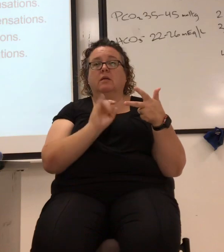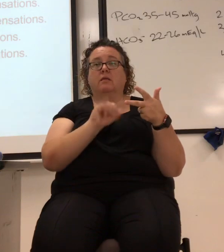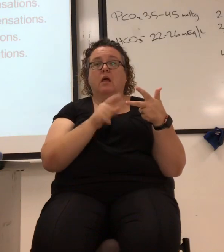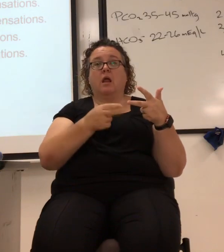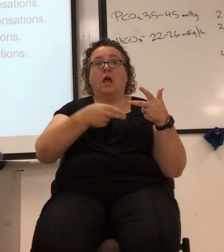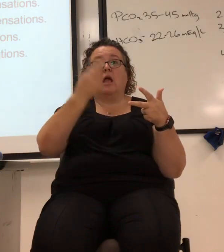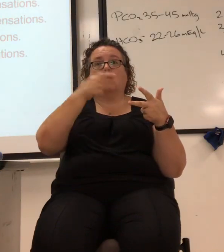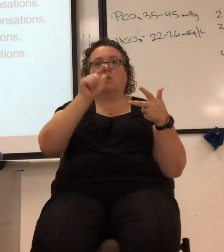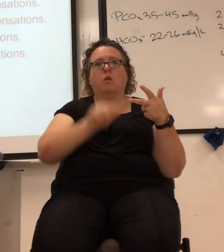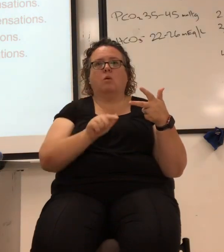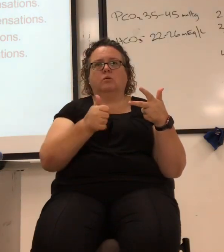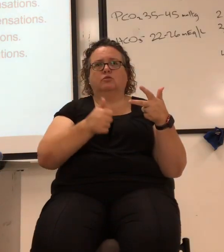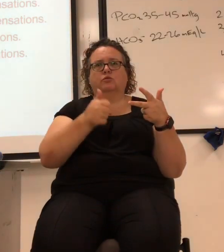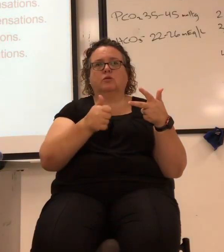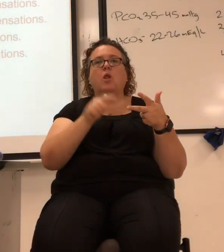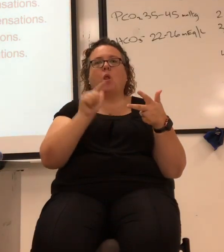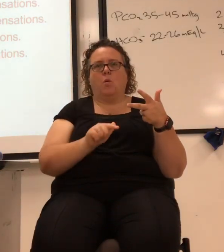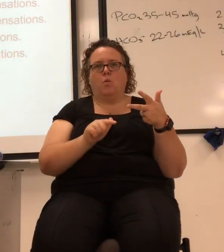36,